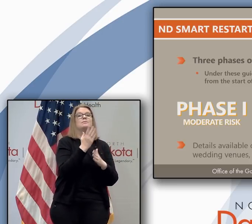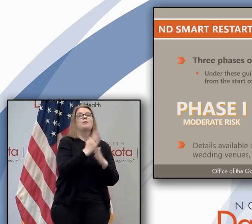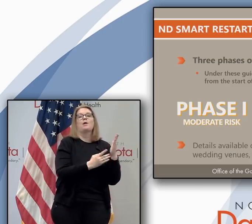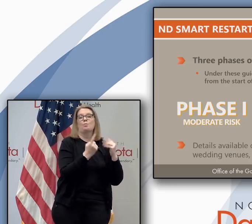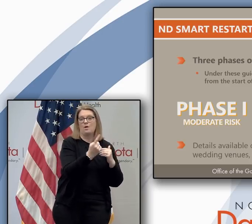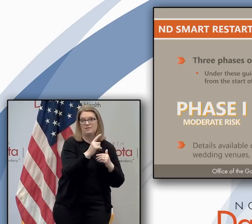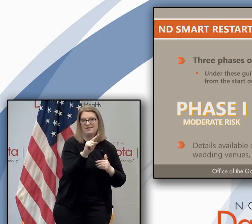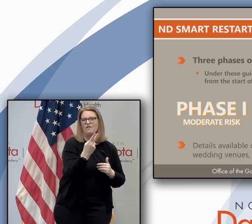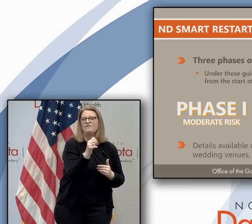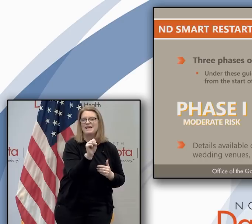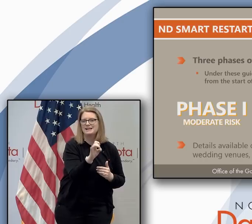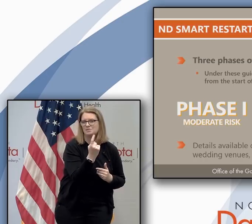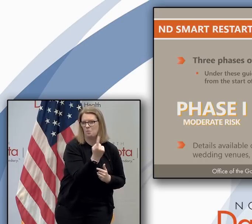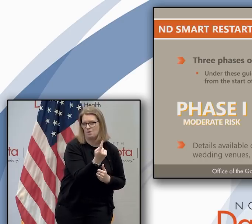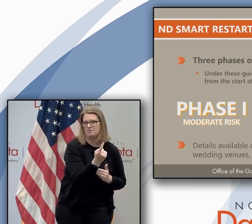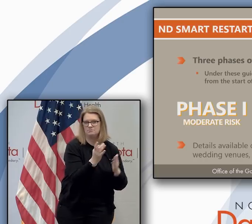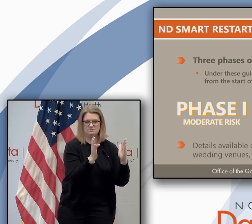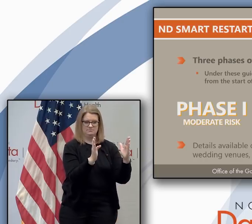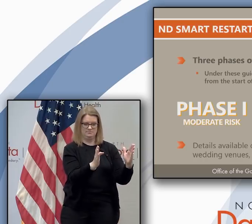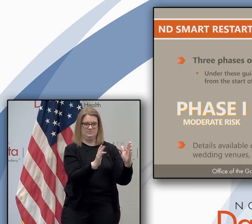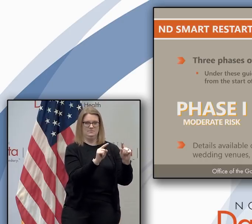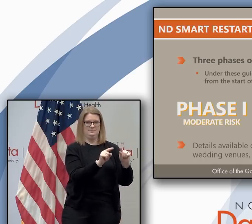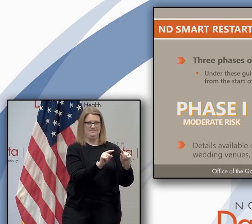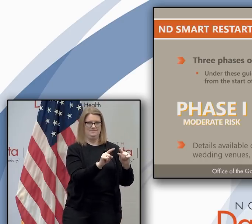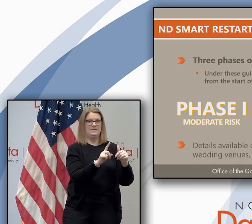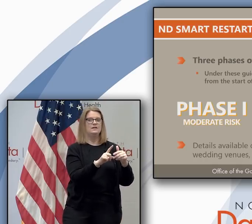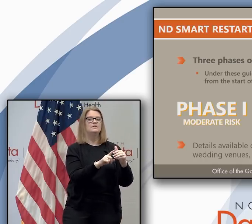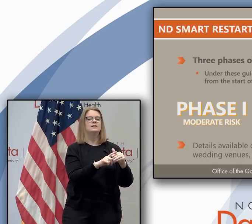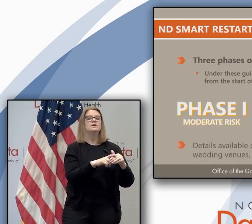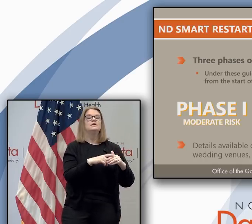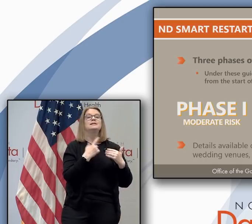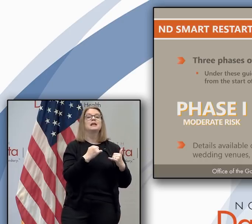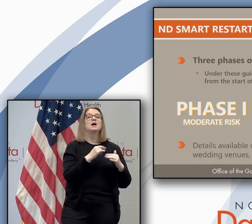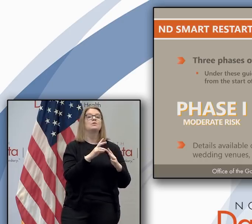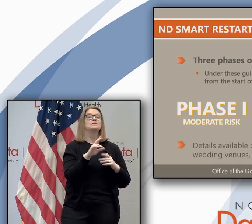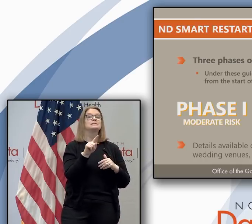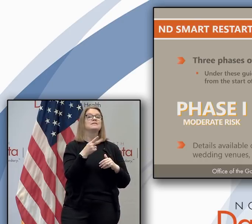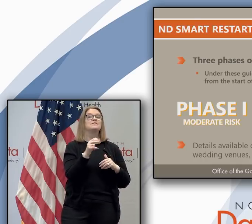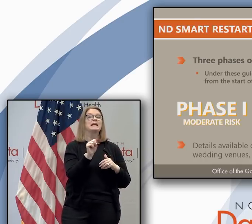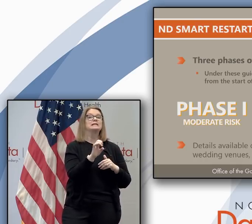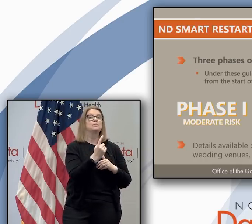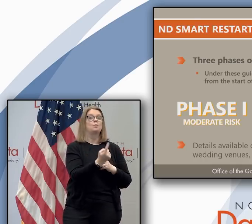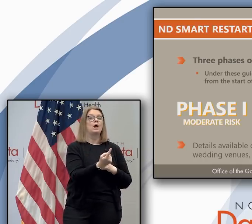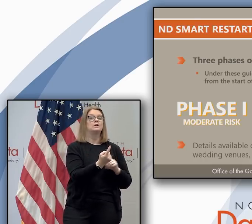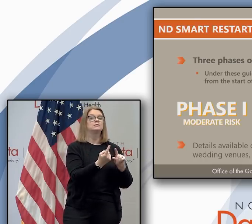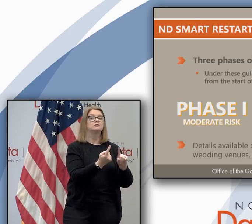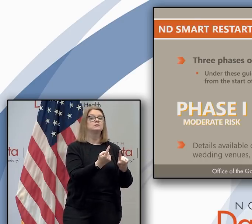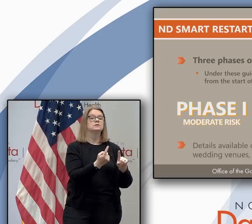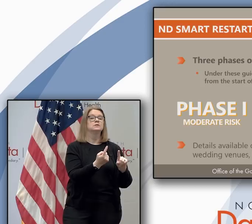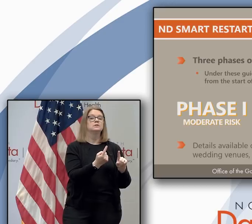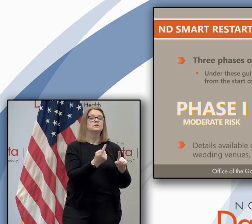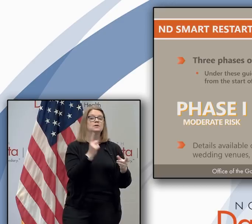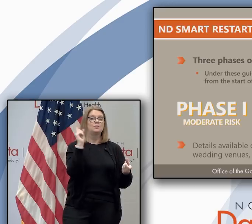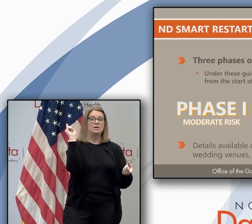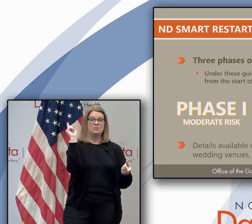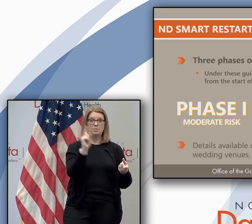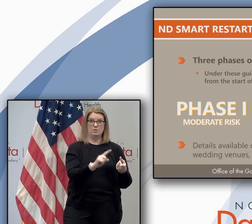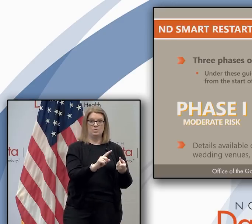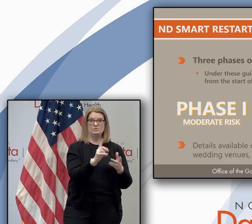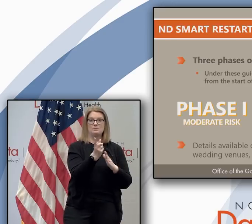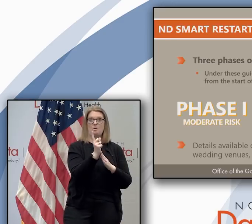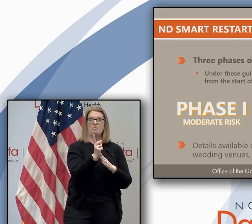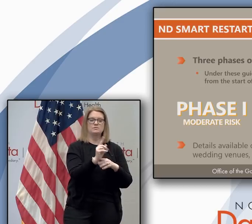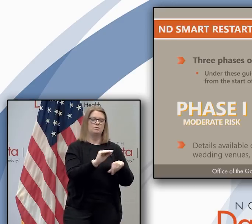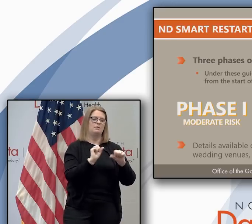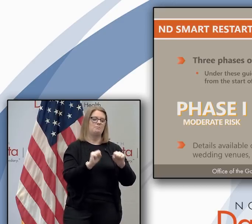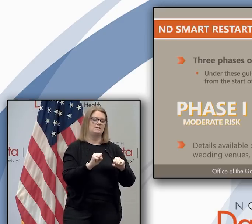the key here is that as we're in phase 1, that we need to reduce transmissible